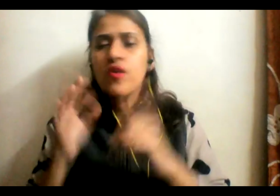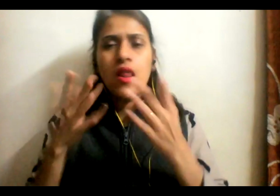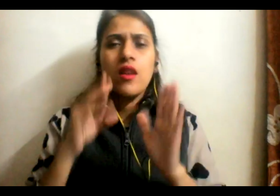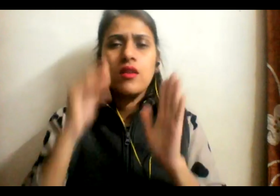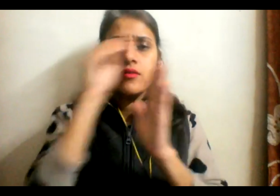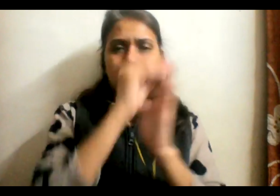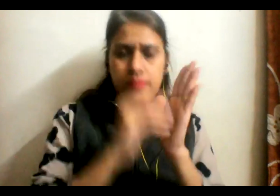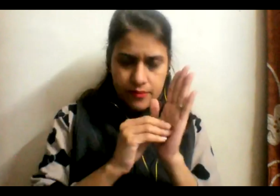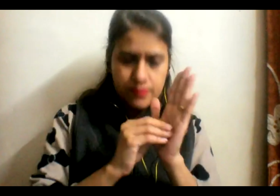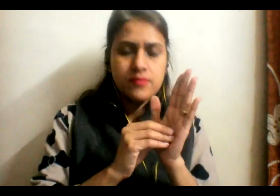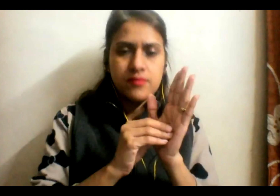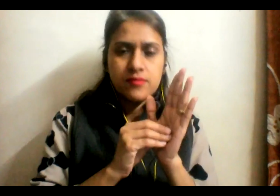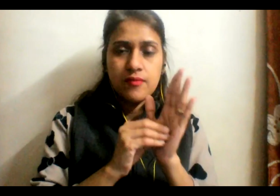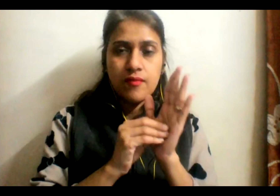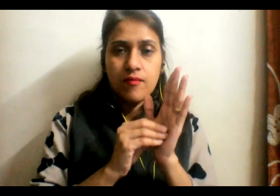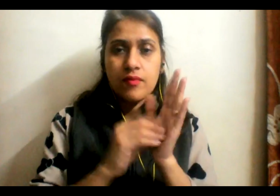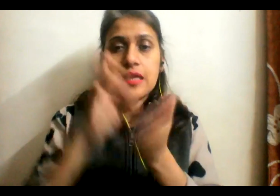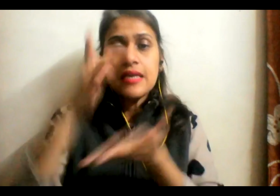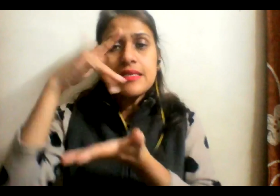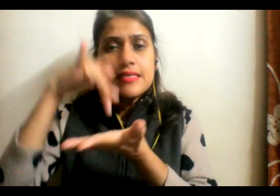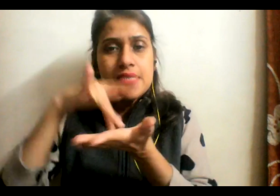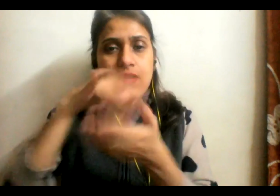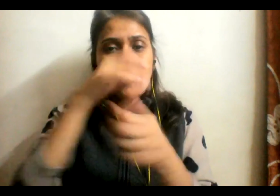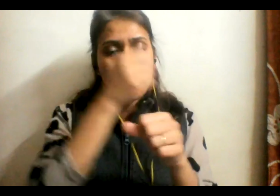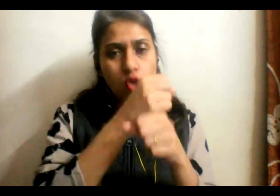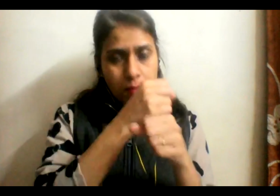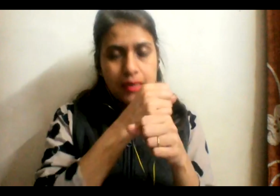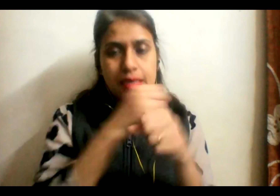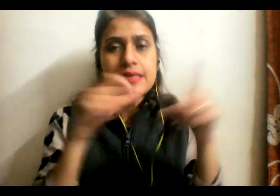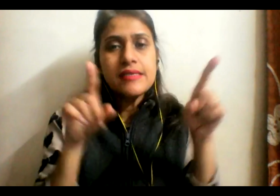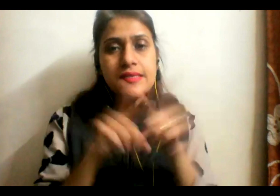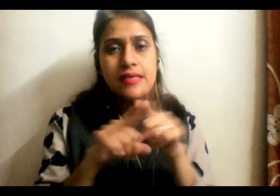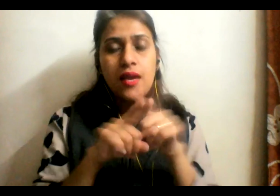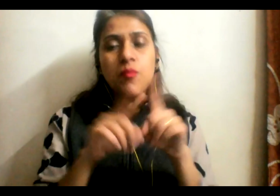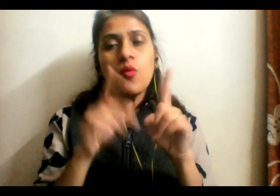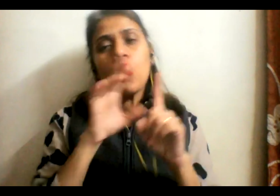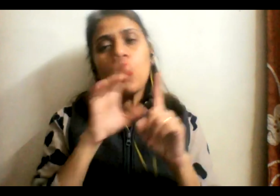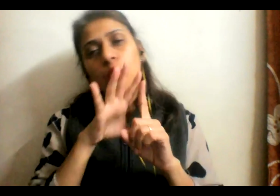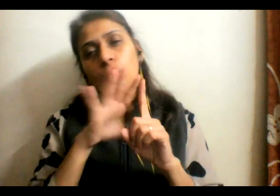be certified. The central government has also created detailed